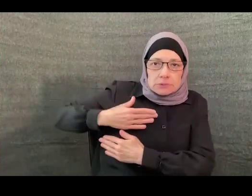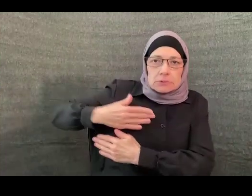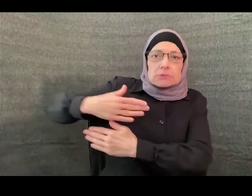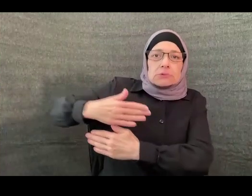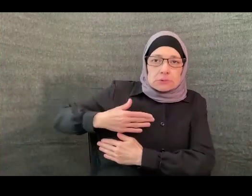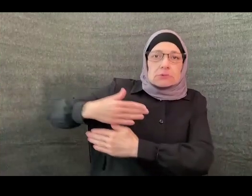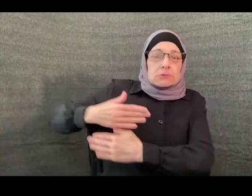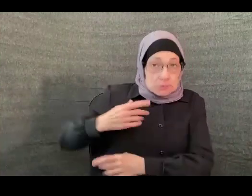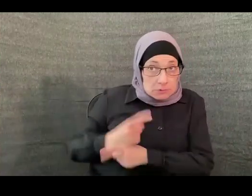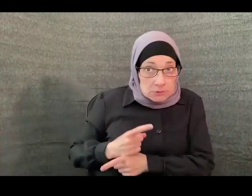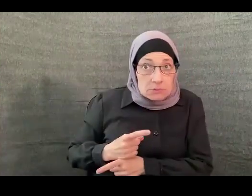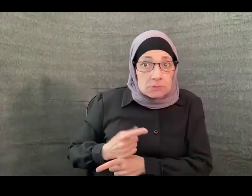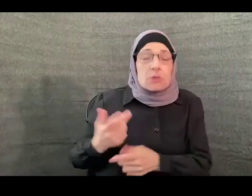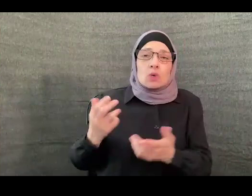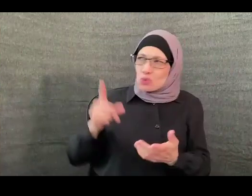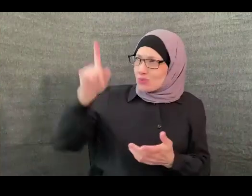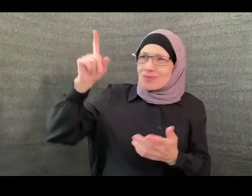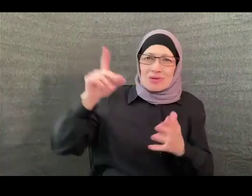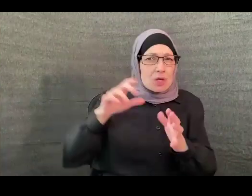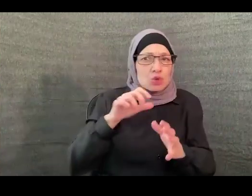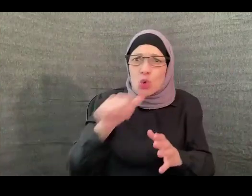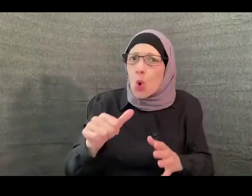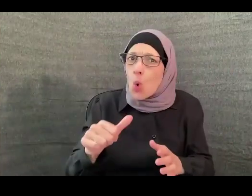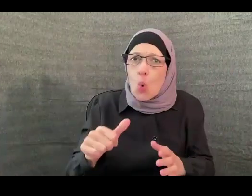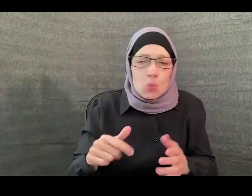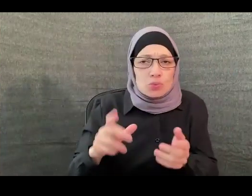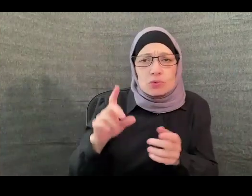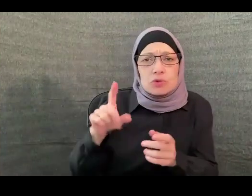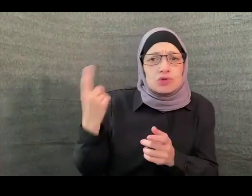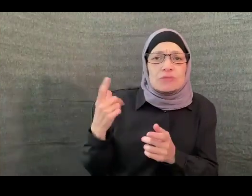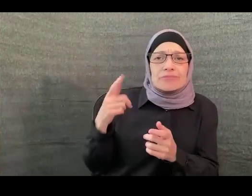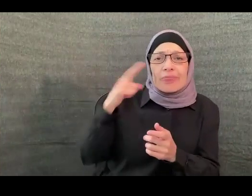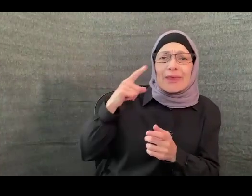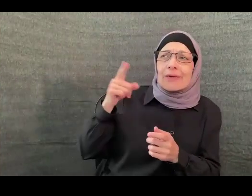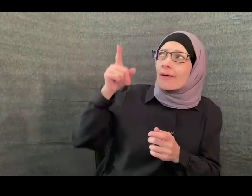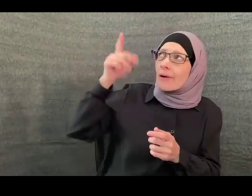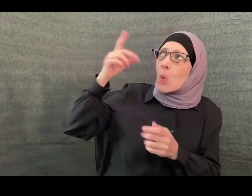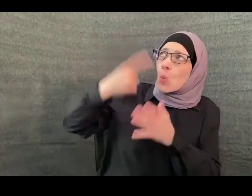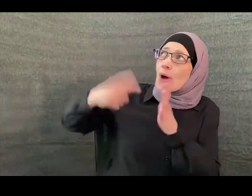So don't take the bounties of Allah for granted. This is a lesson.